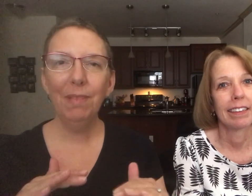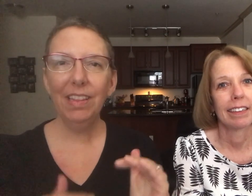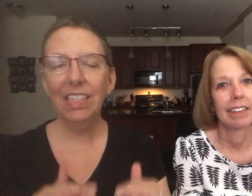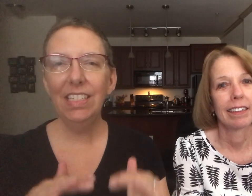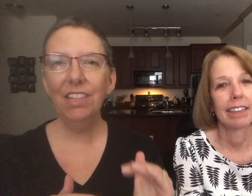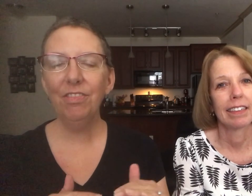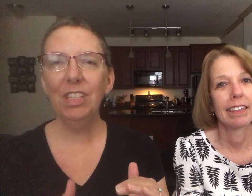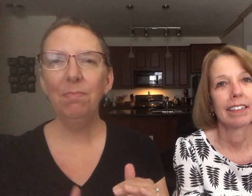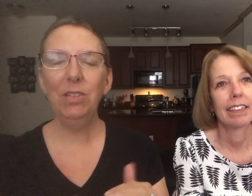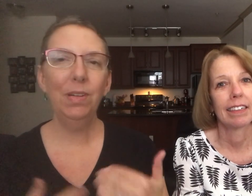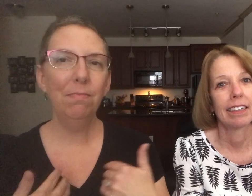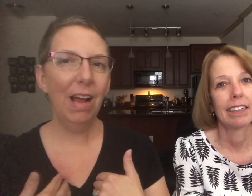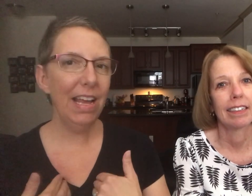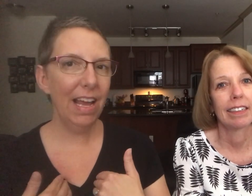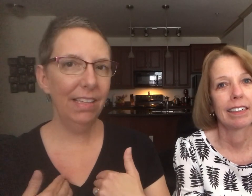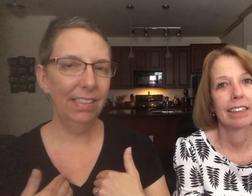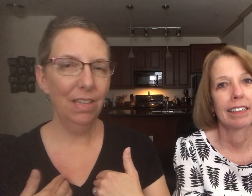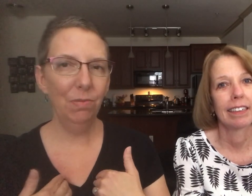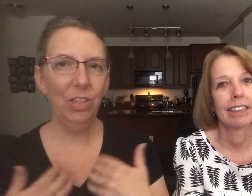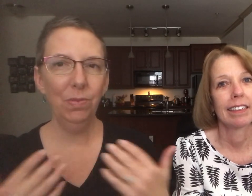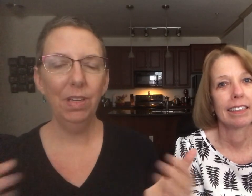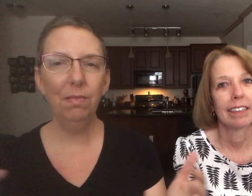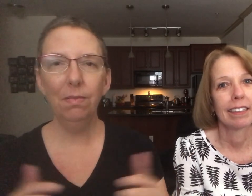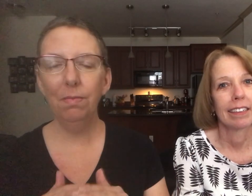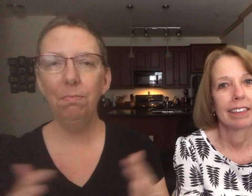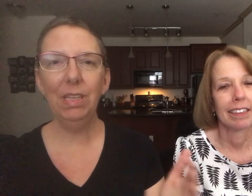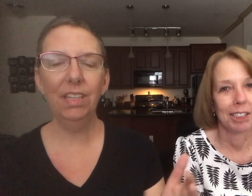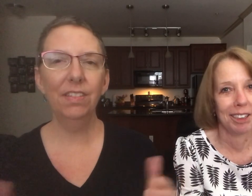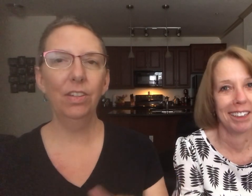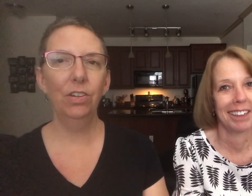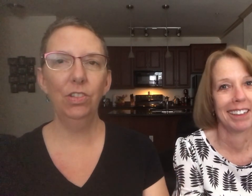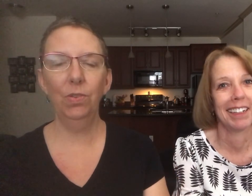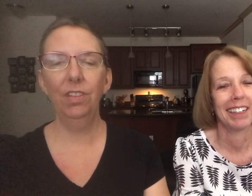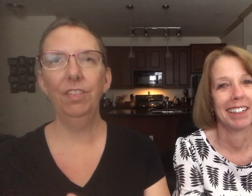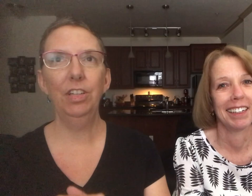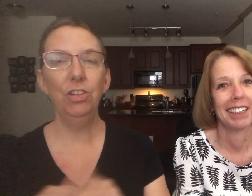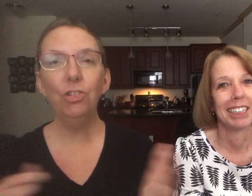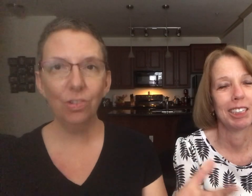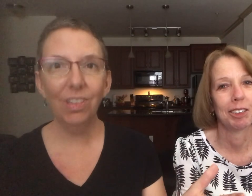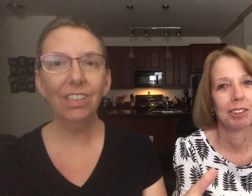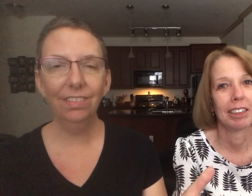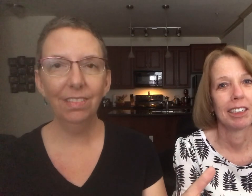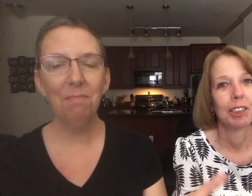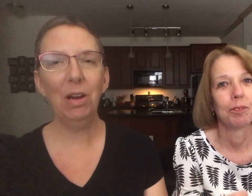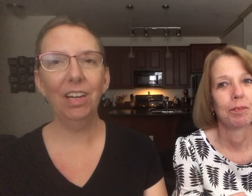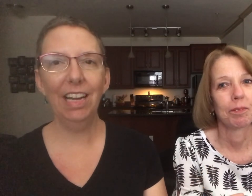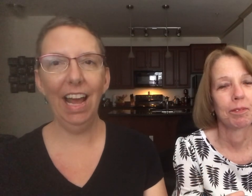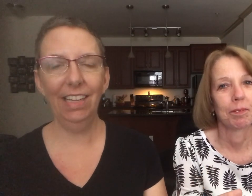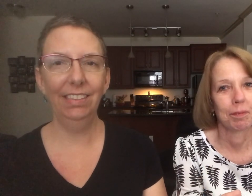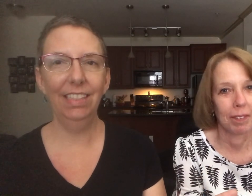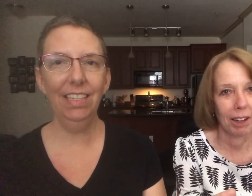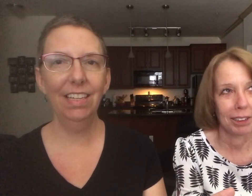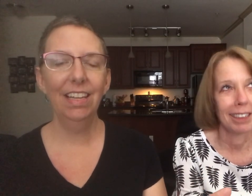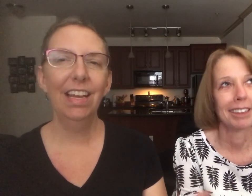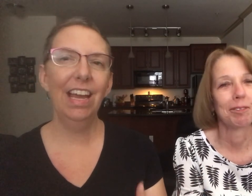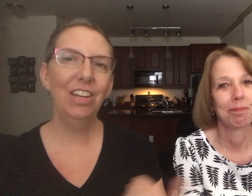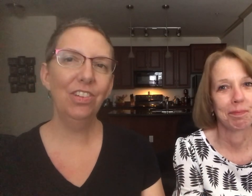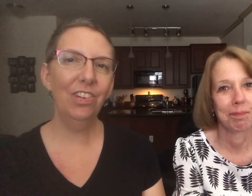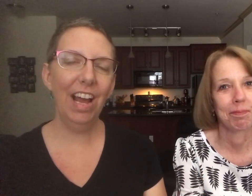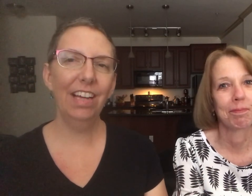about the difference between my accent, which would be considered sort of a neutral American accent, and your